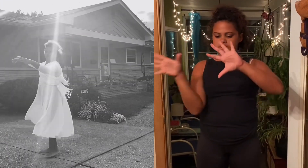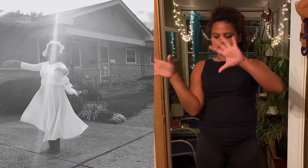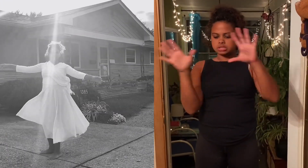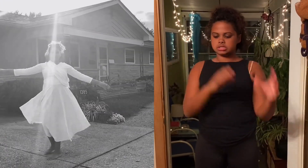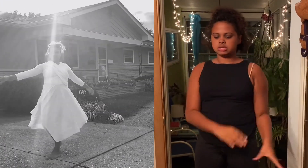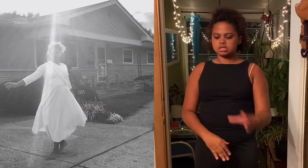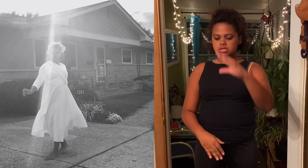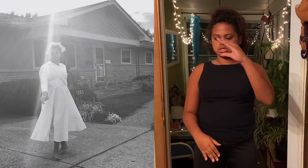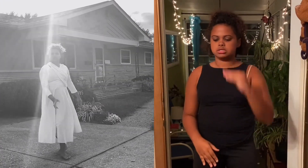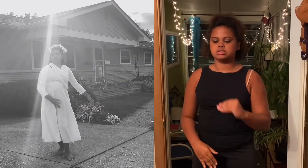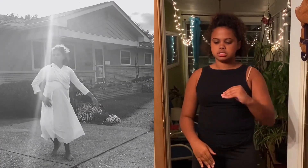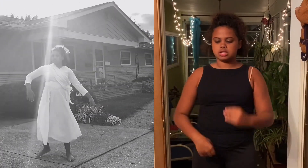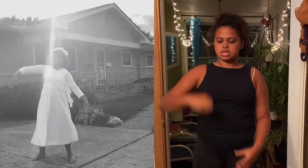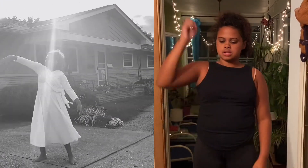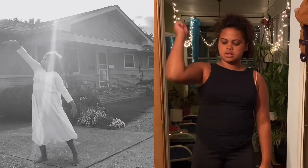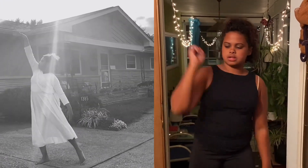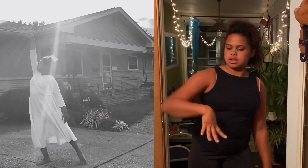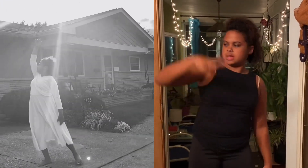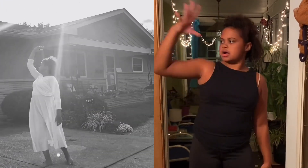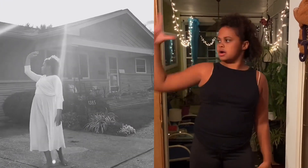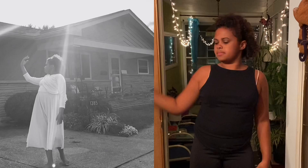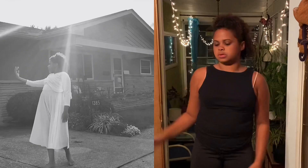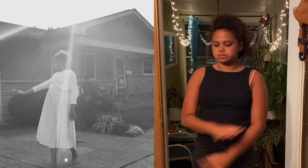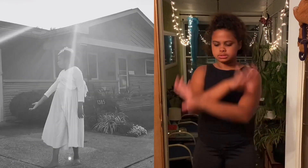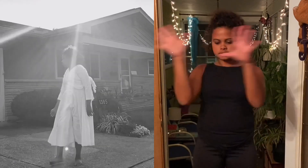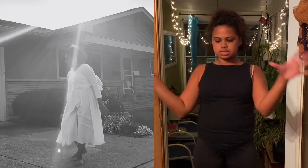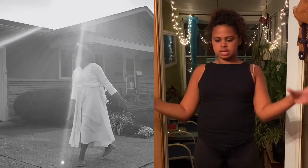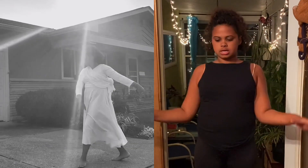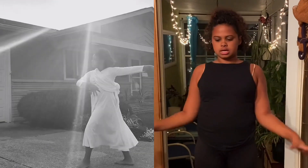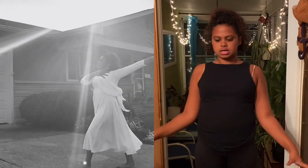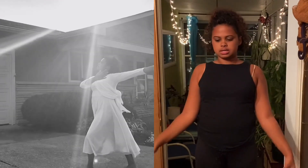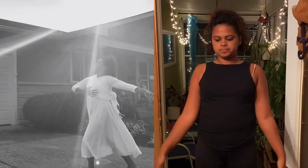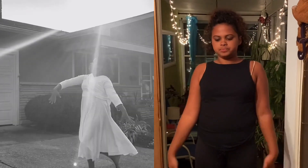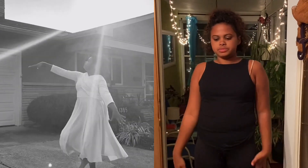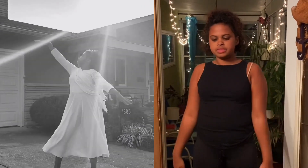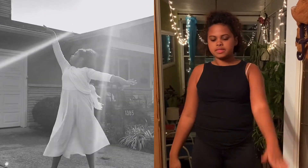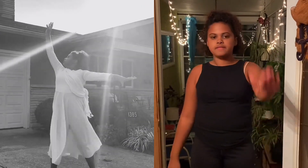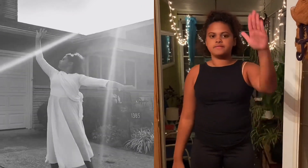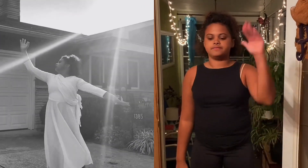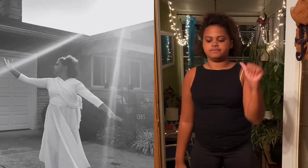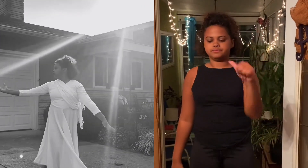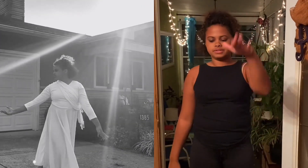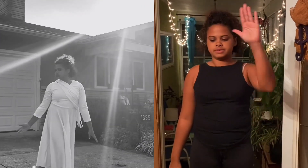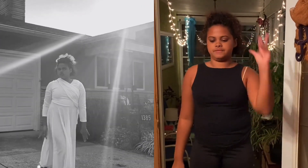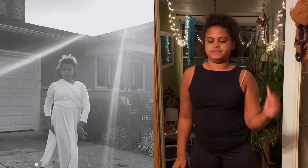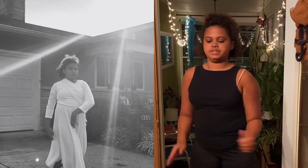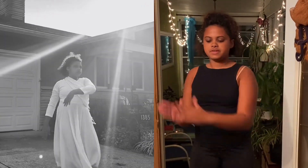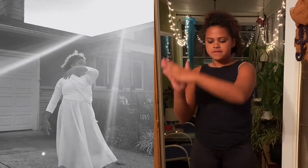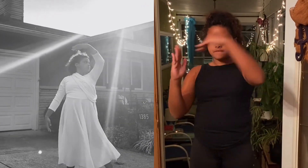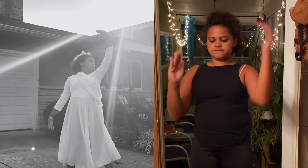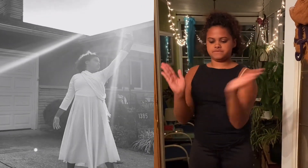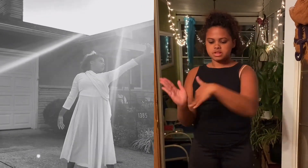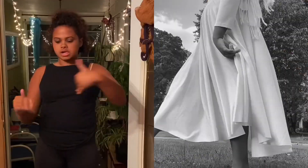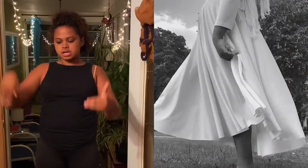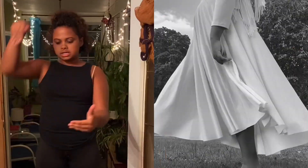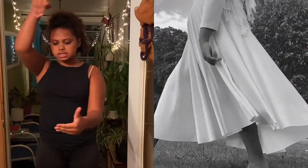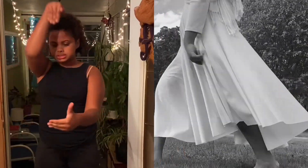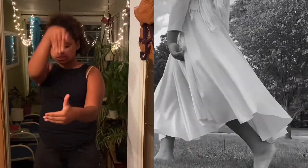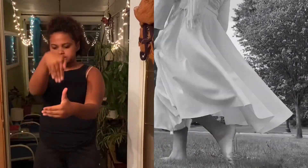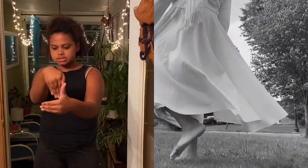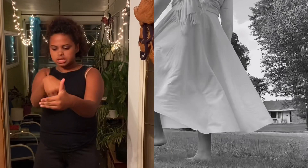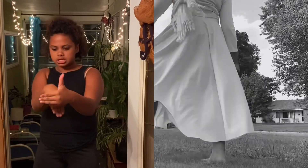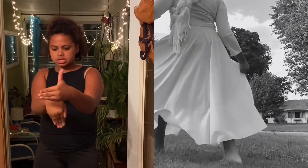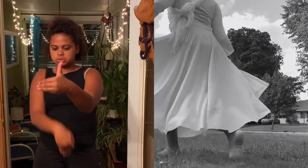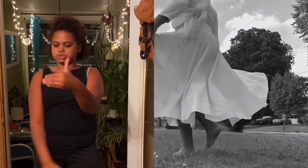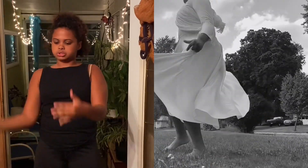cities and napalm skies Fifteen flares